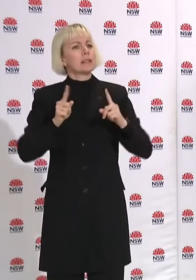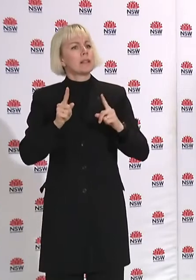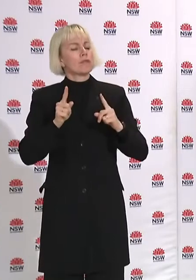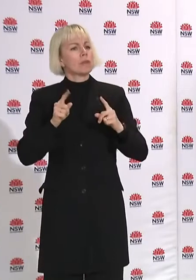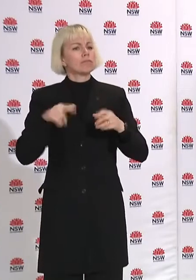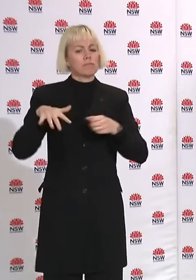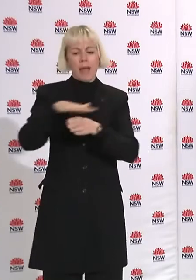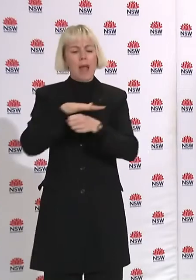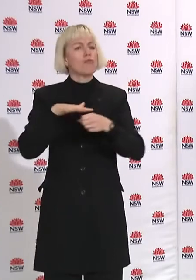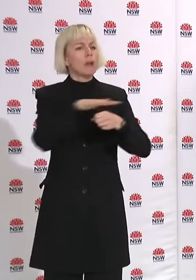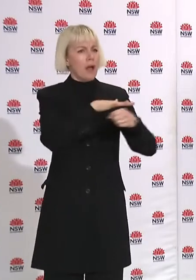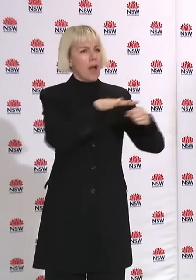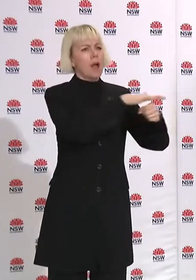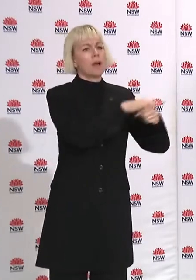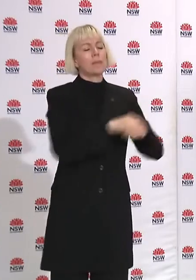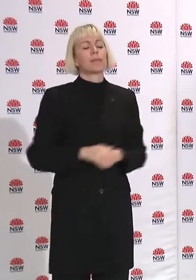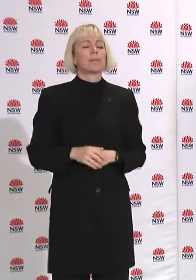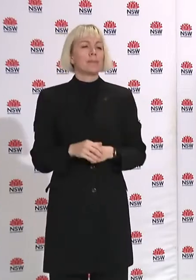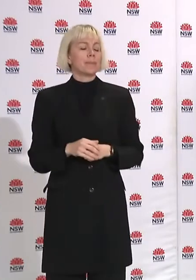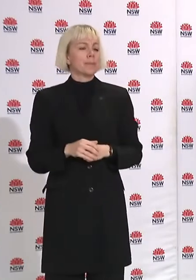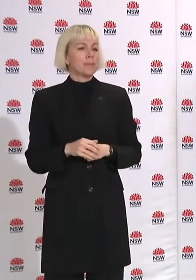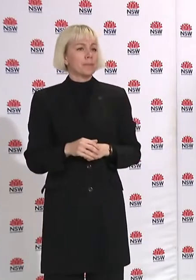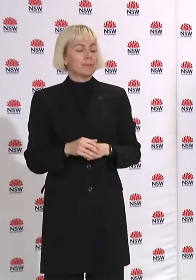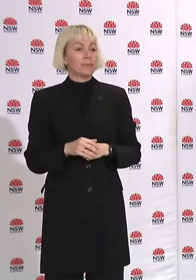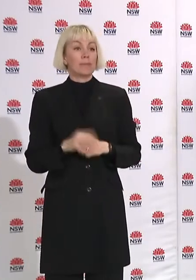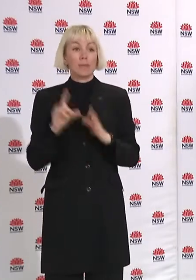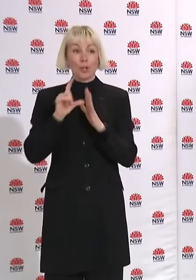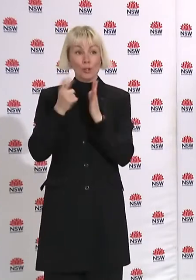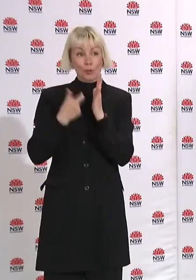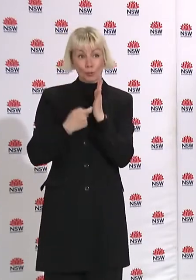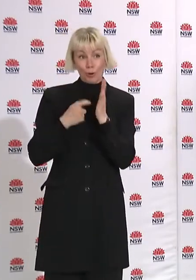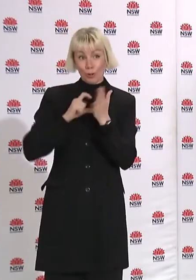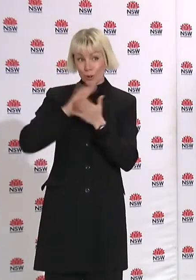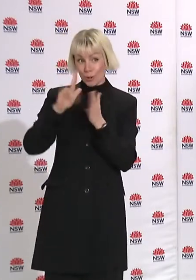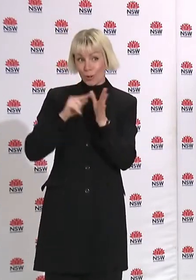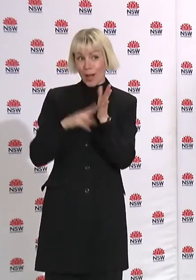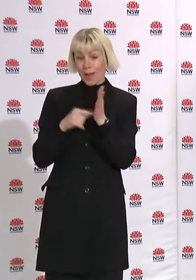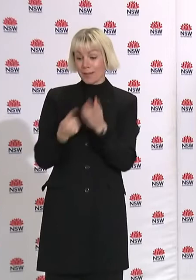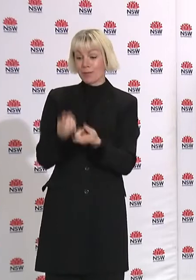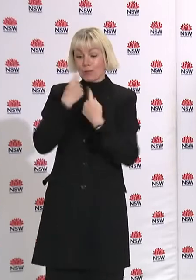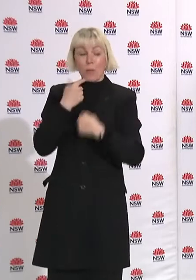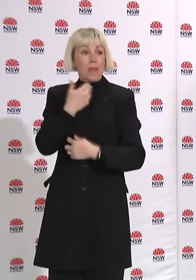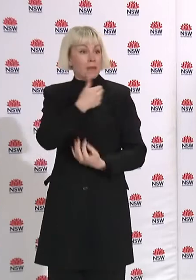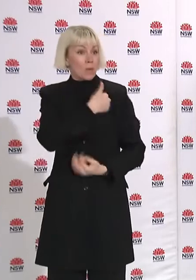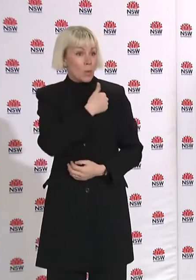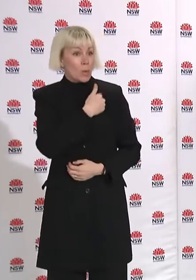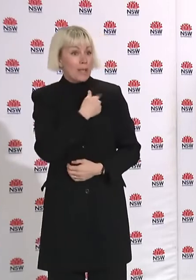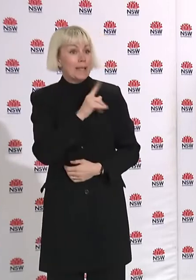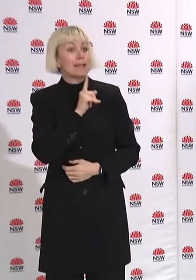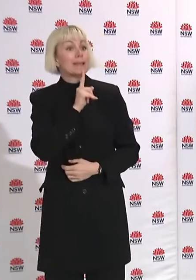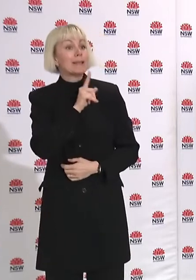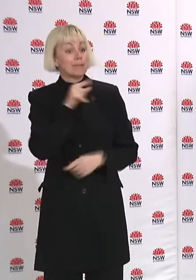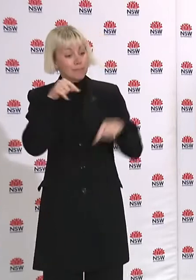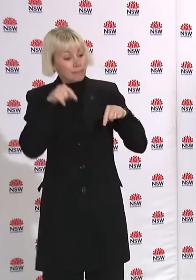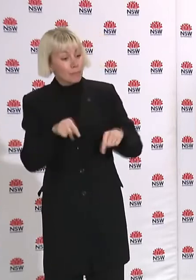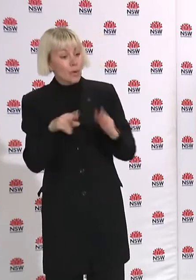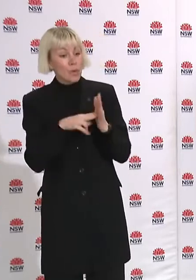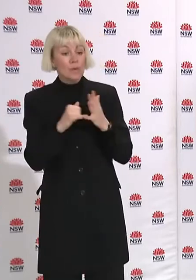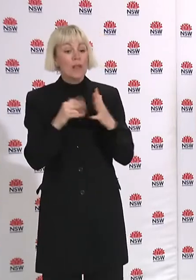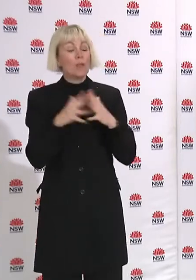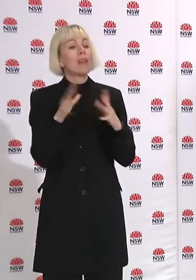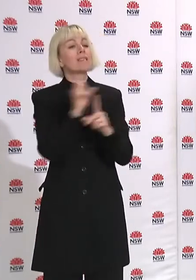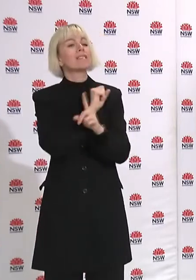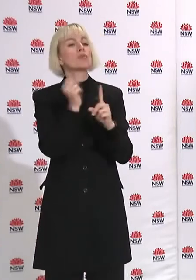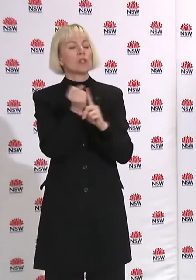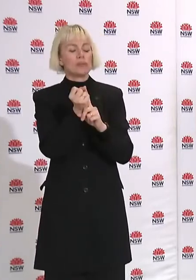want to stress, and I'll use the words Dr. Chant used with us only this morning, that she regards what is happening now in New South Wales as a